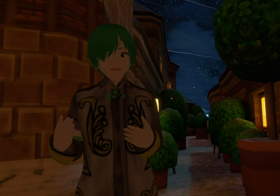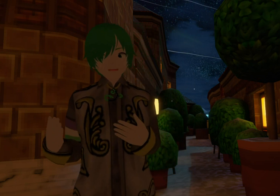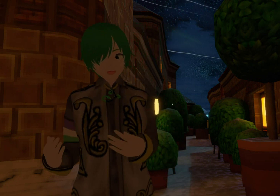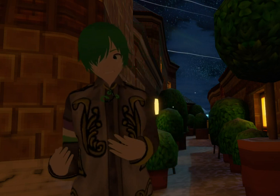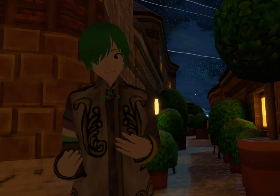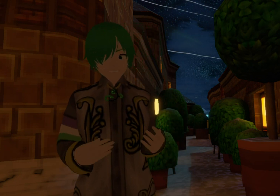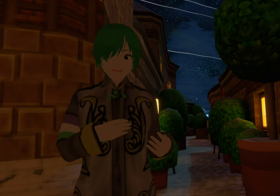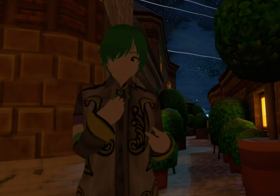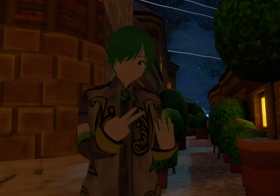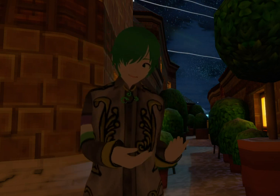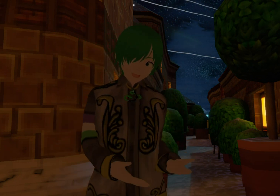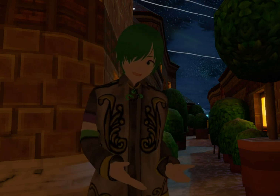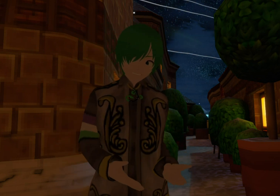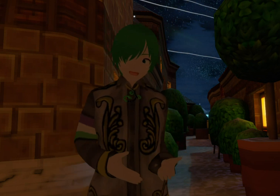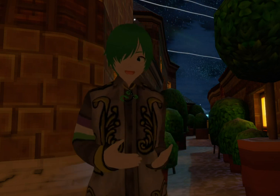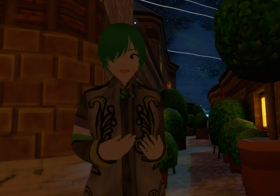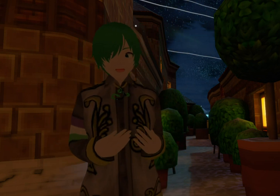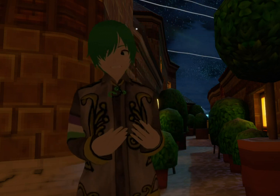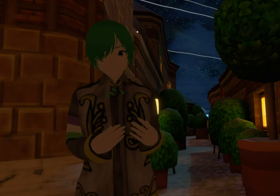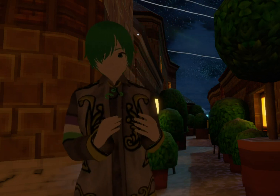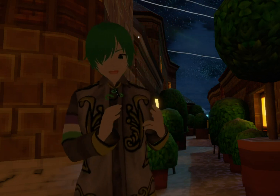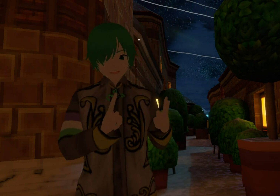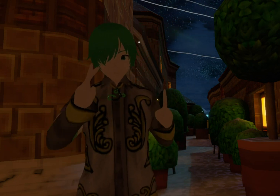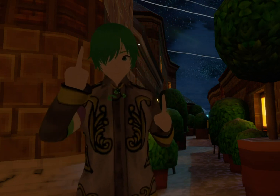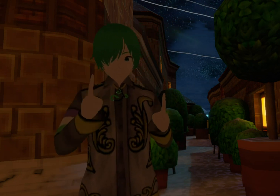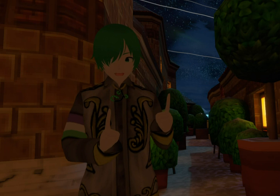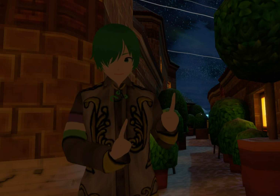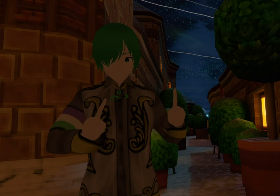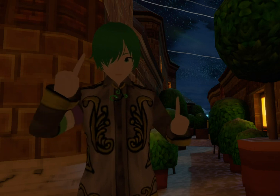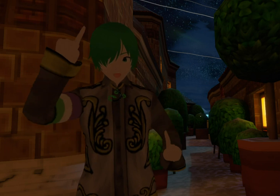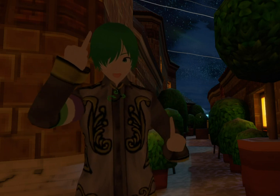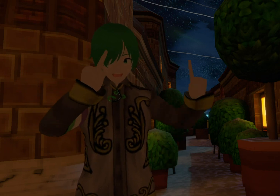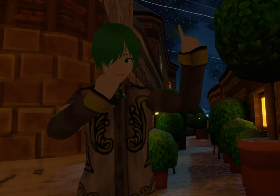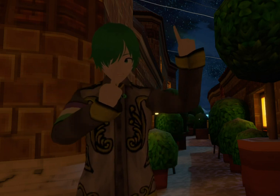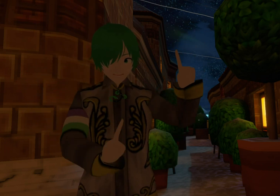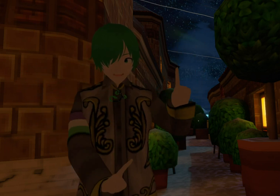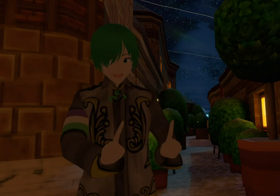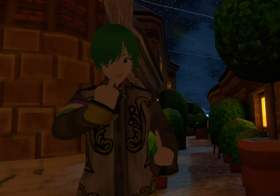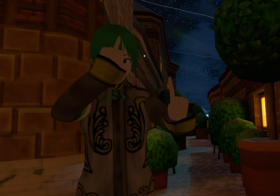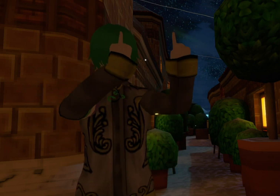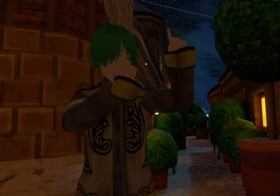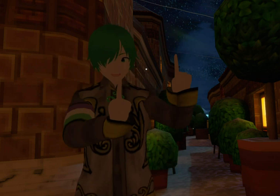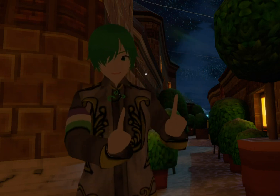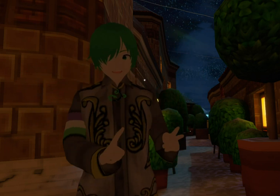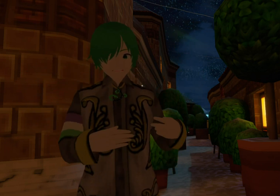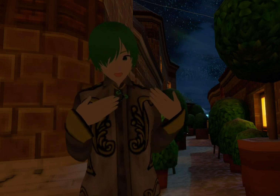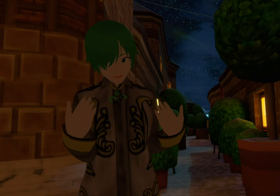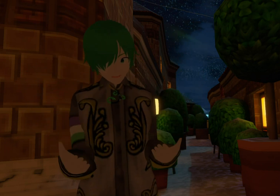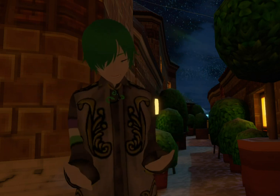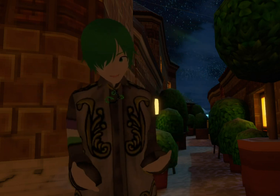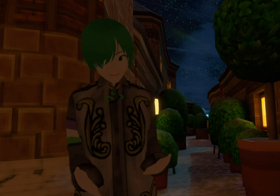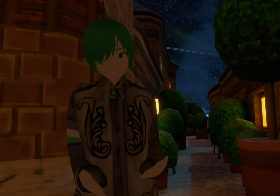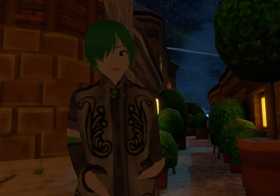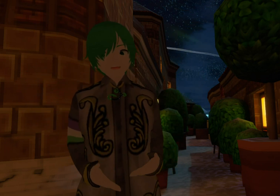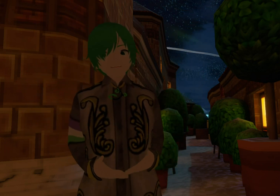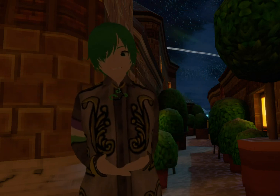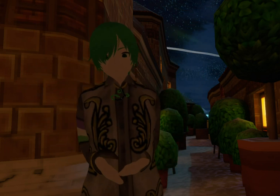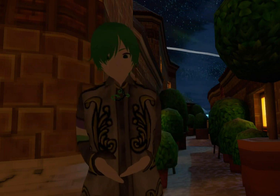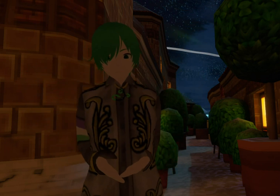is in space. And when you're doing sign language, like the location of where your hands are is very important